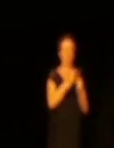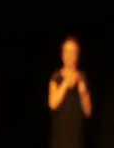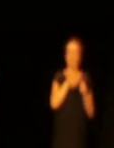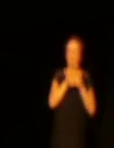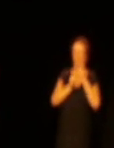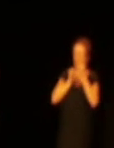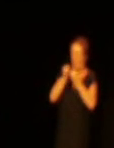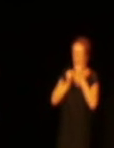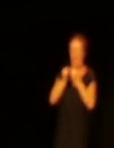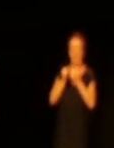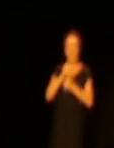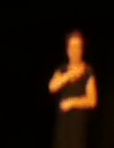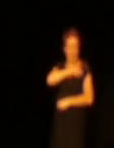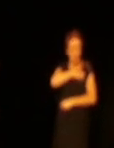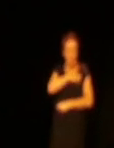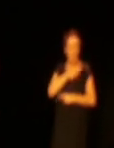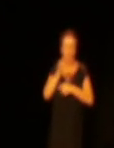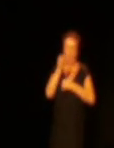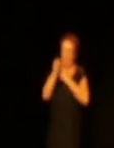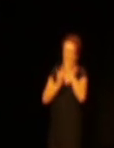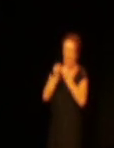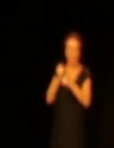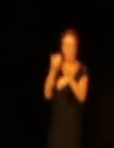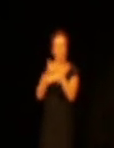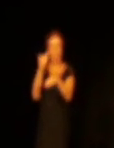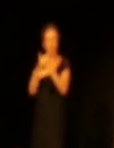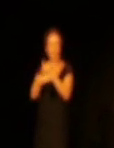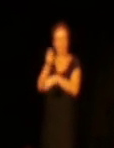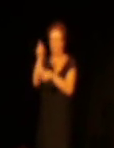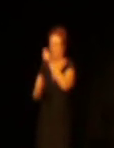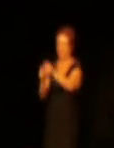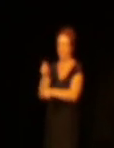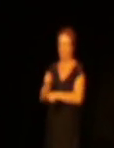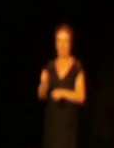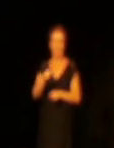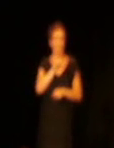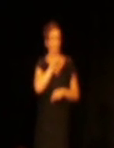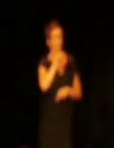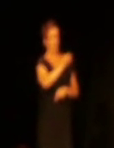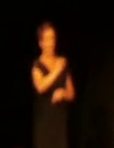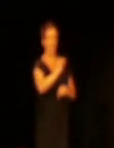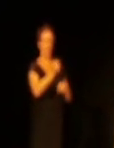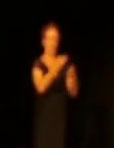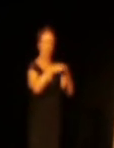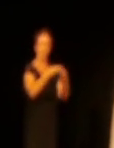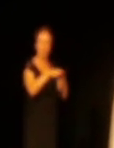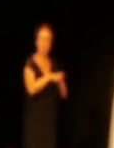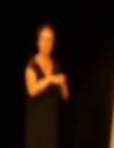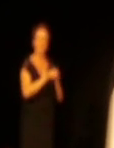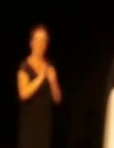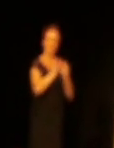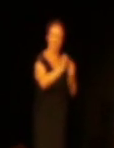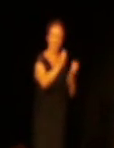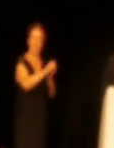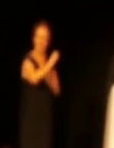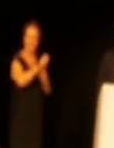the workers who run the system for their closures, their cancellations, their short staffing